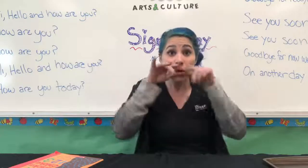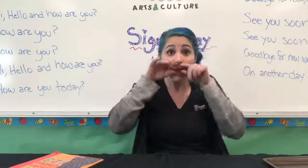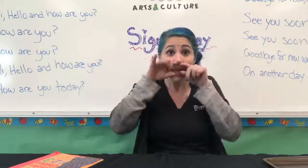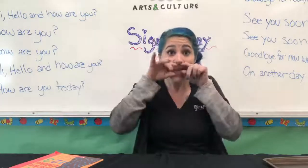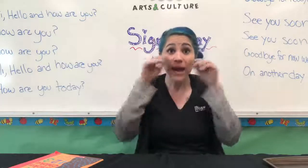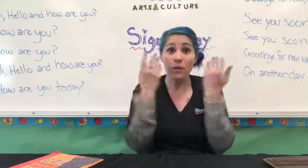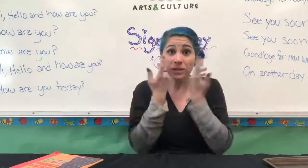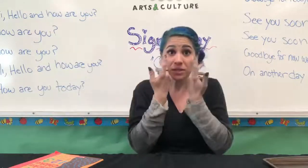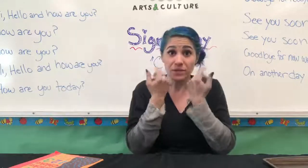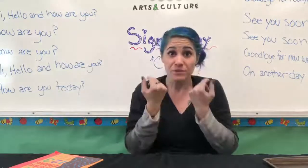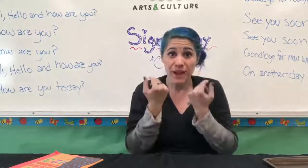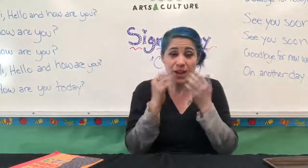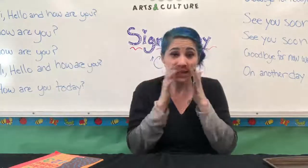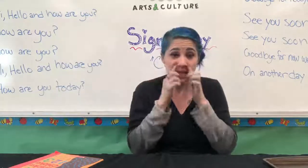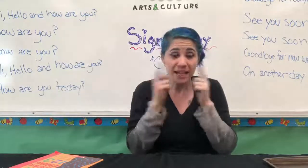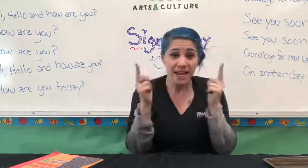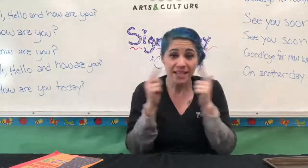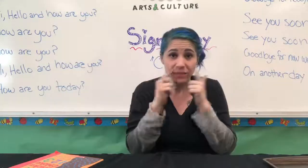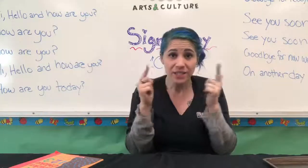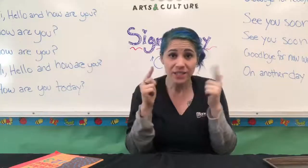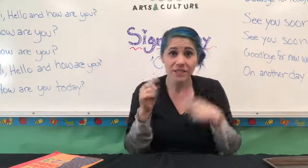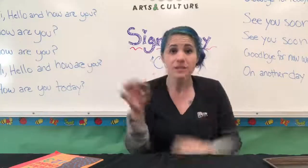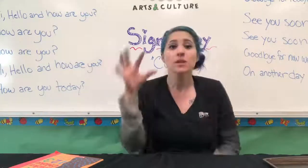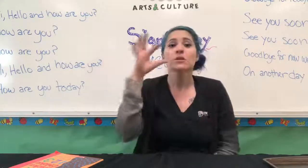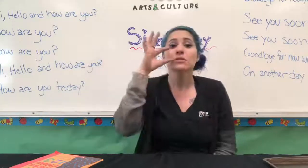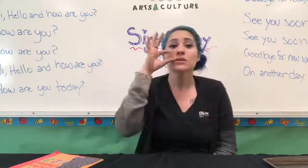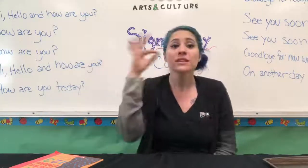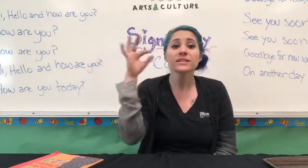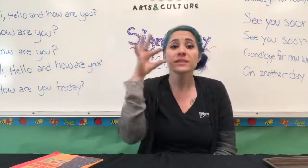like kitty cat whiskers, right? Because kitty cats have whiskers. So this is